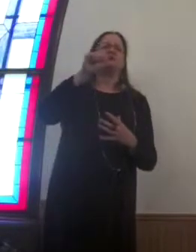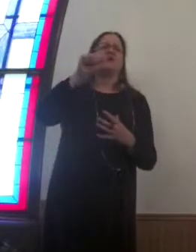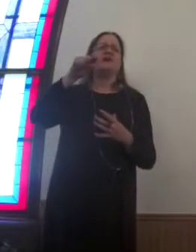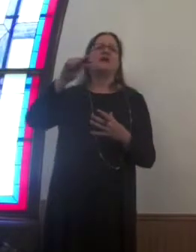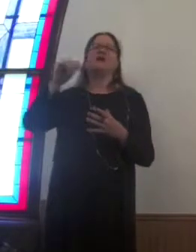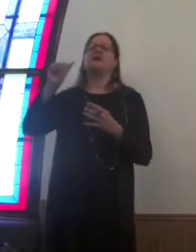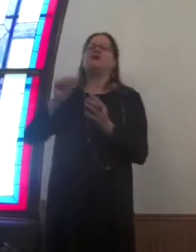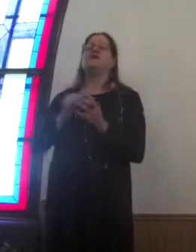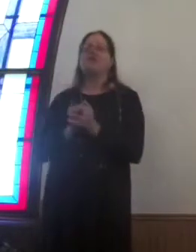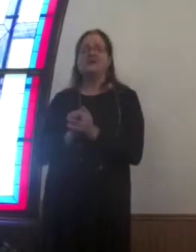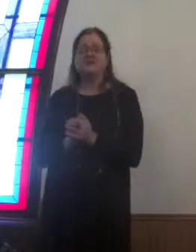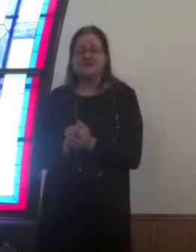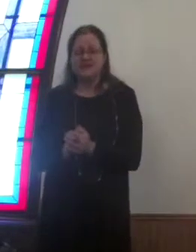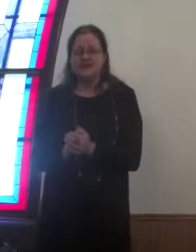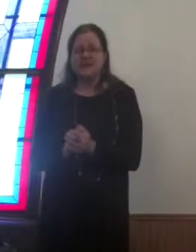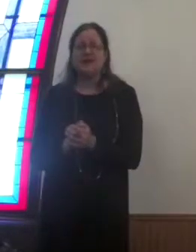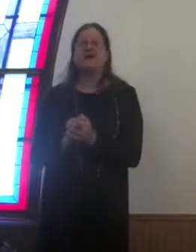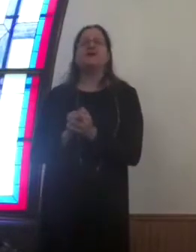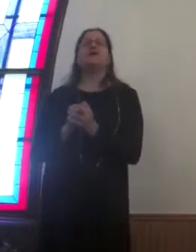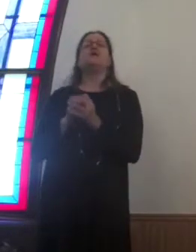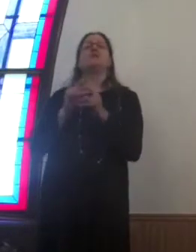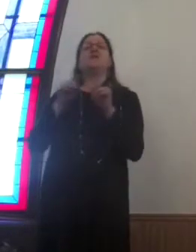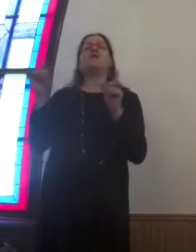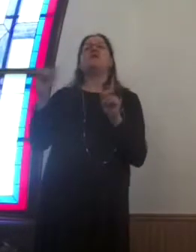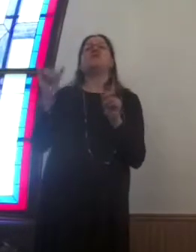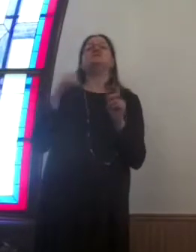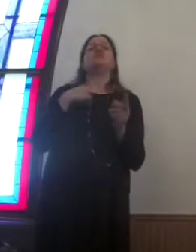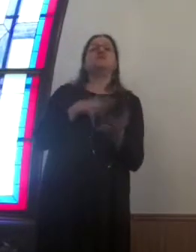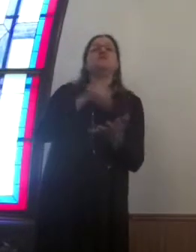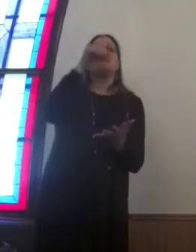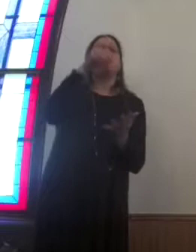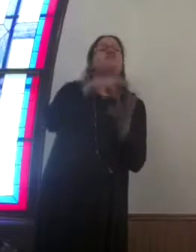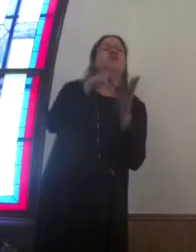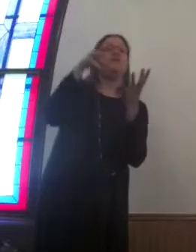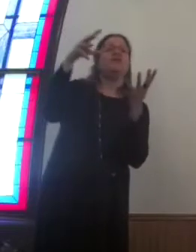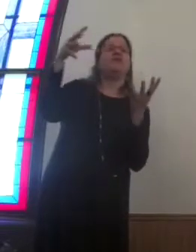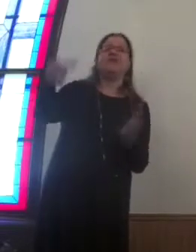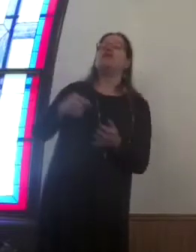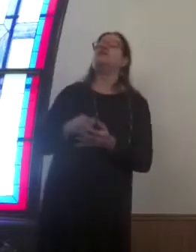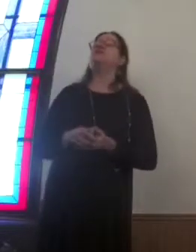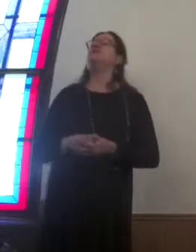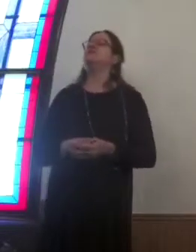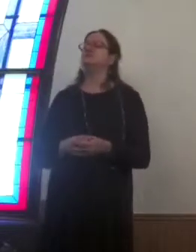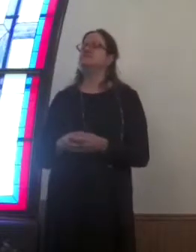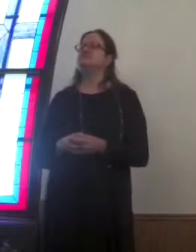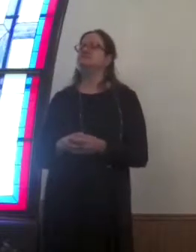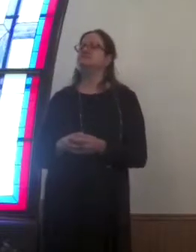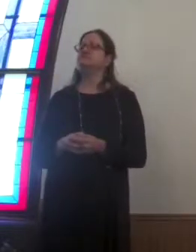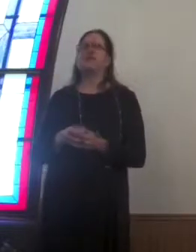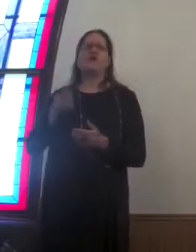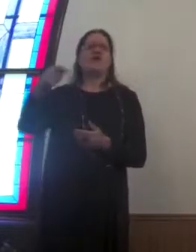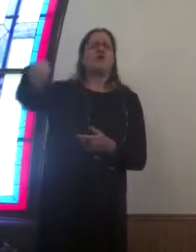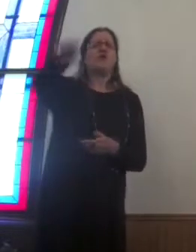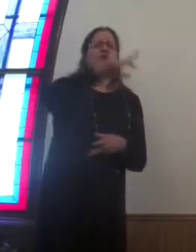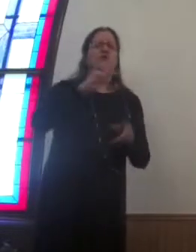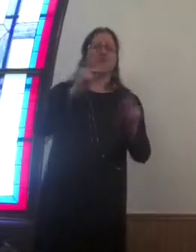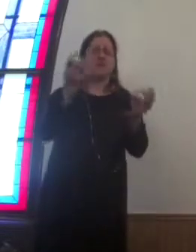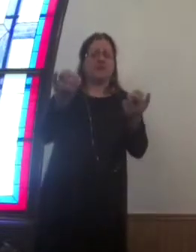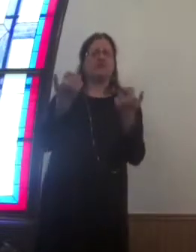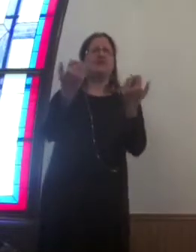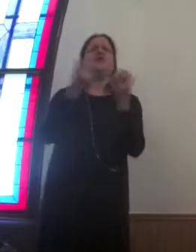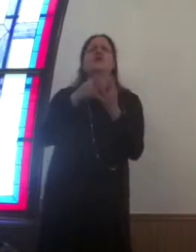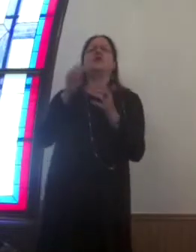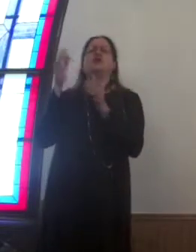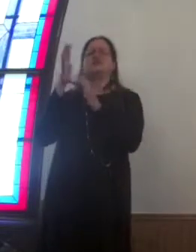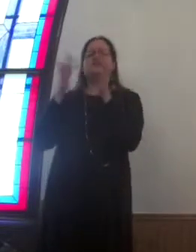also learned a lot. We saw where Jesus was showing his disciples that they needed to be the followers